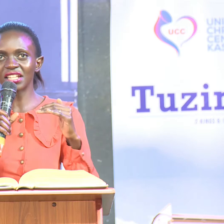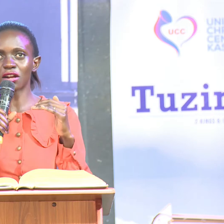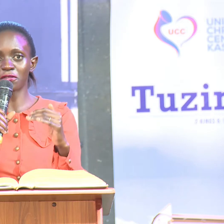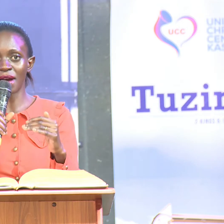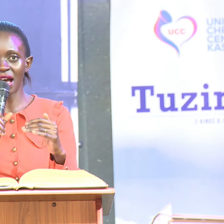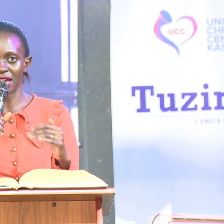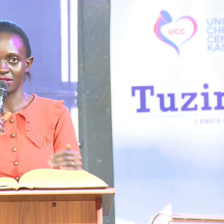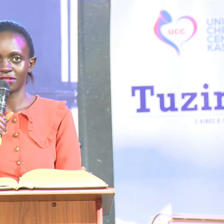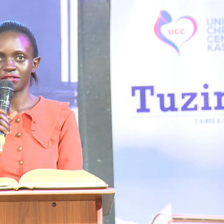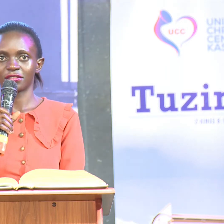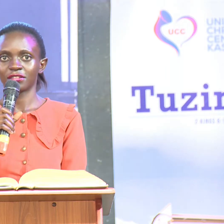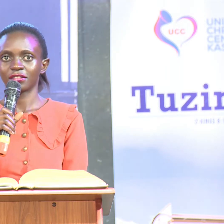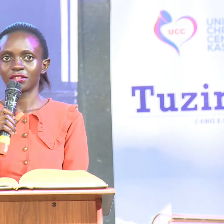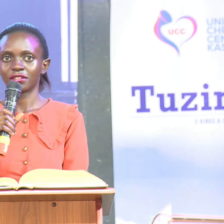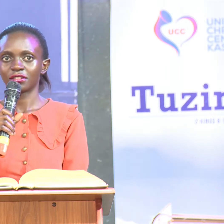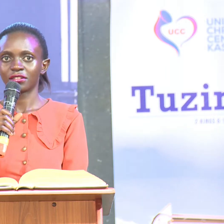on the nature of